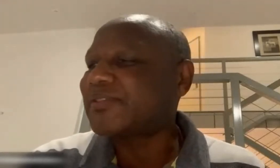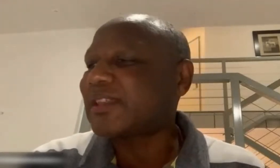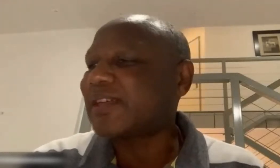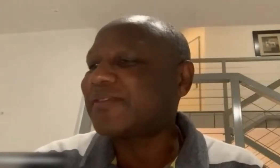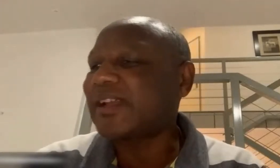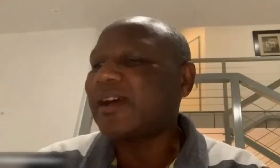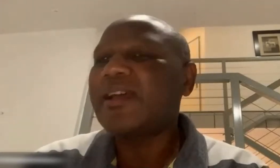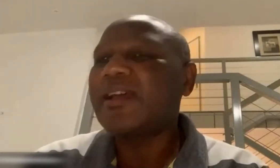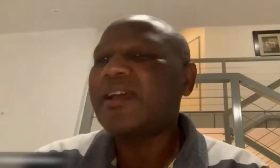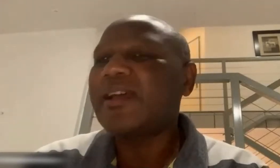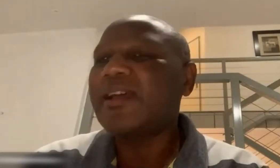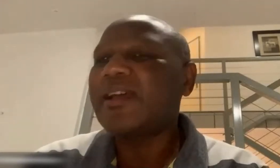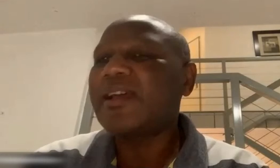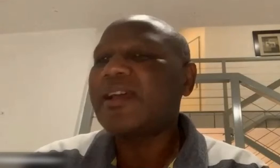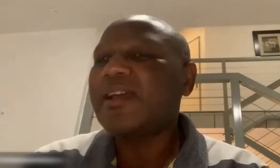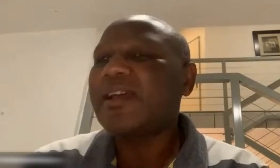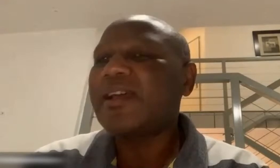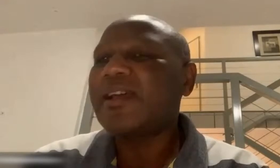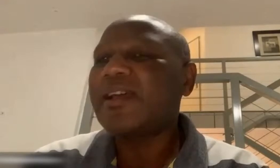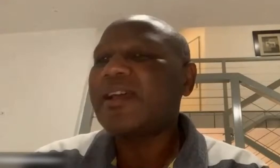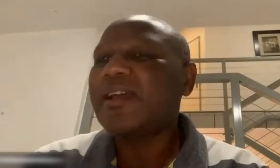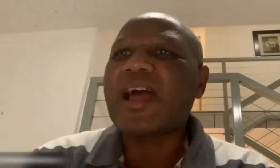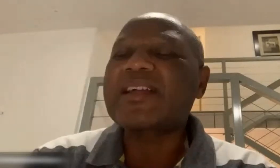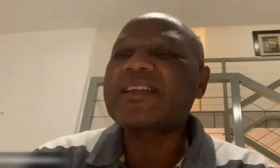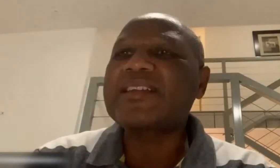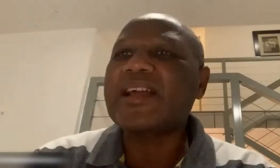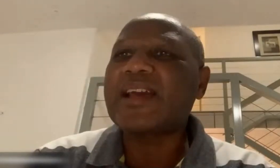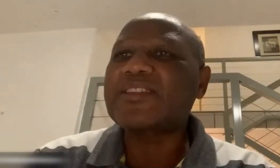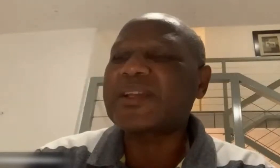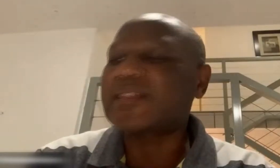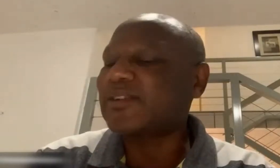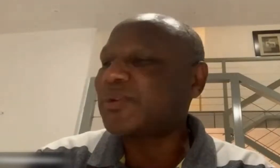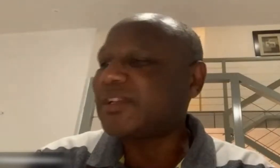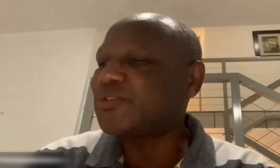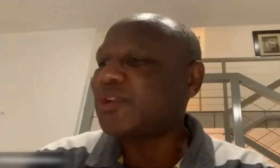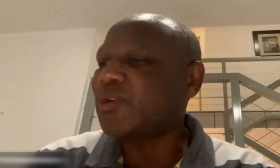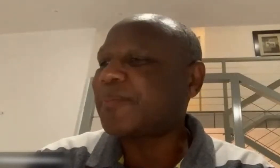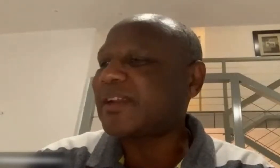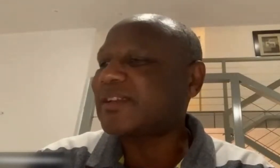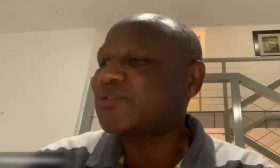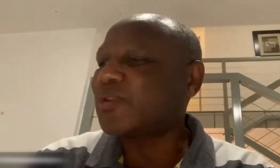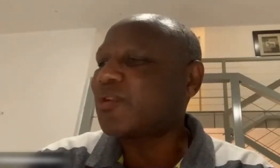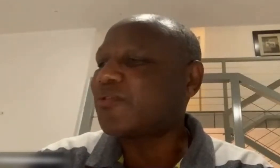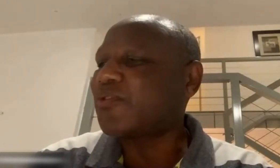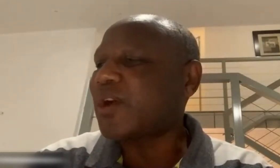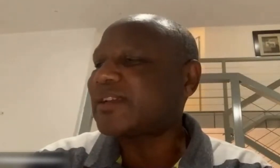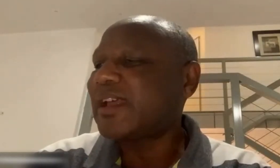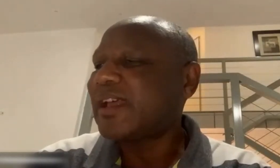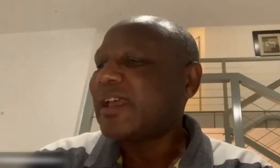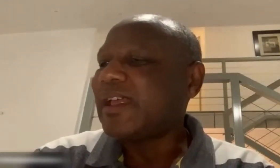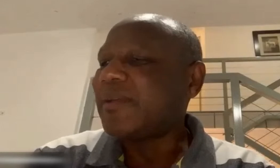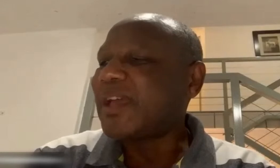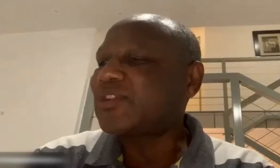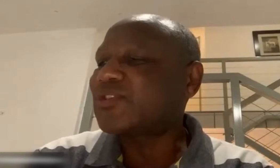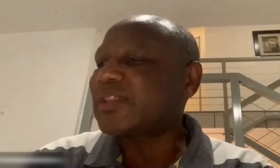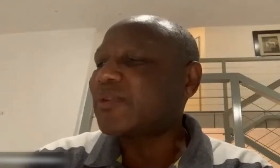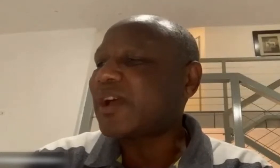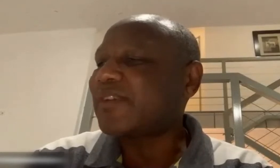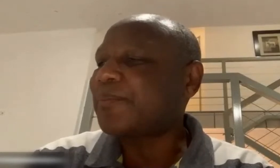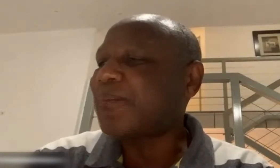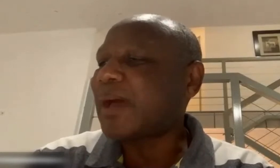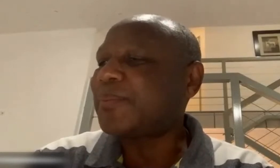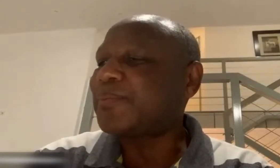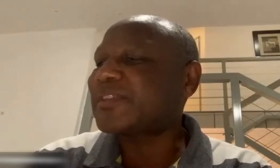South Africa, of course, touches on some of the critical aspects that we need to incorporate as we go forward in making sure that we have